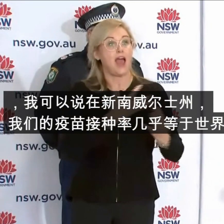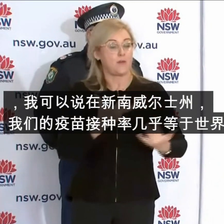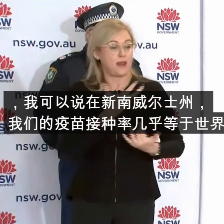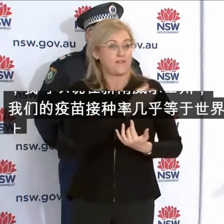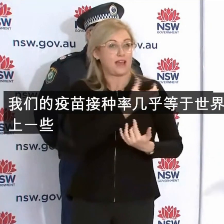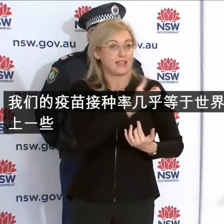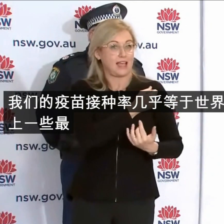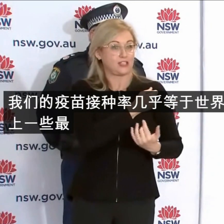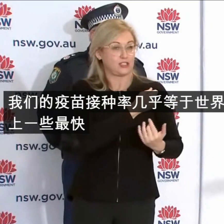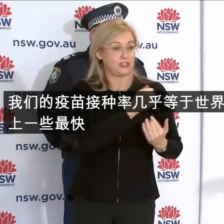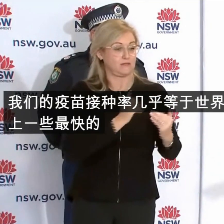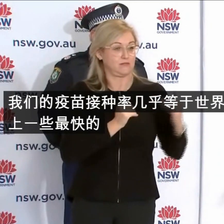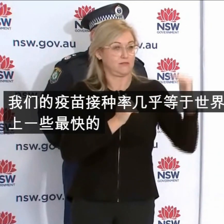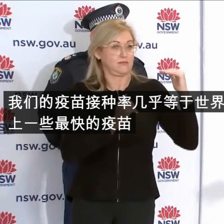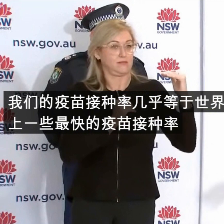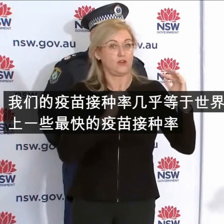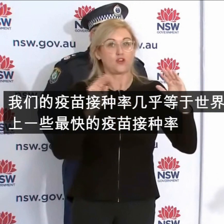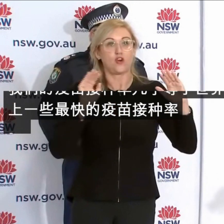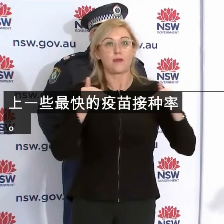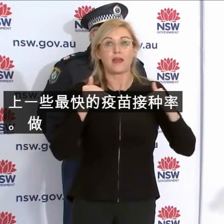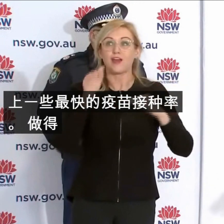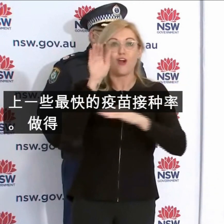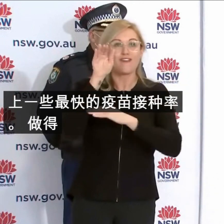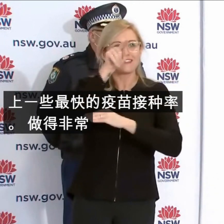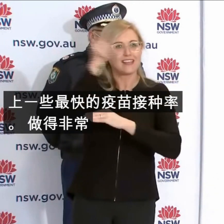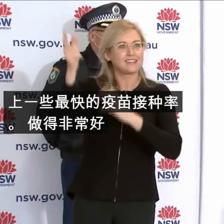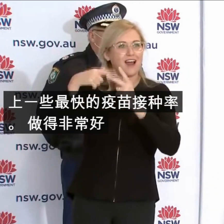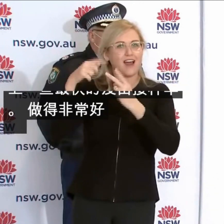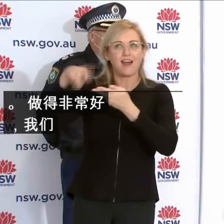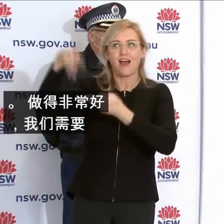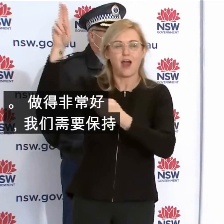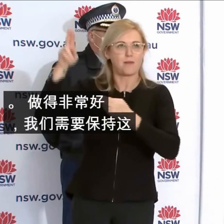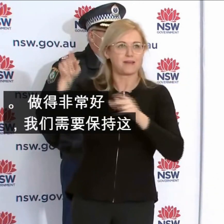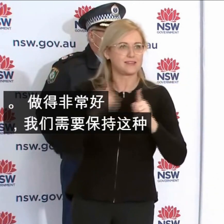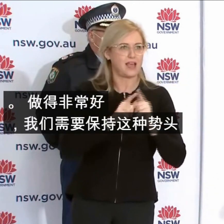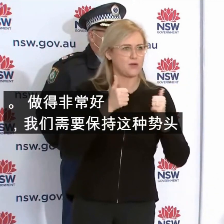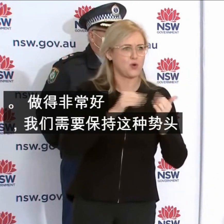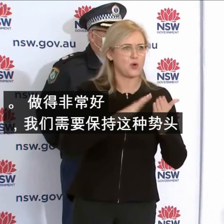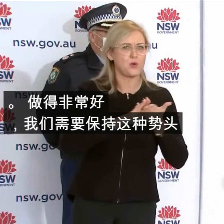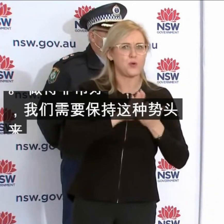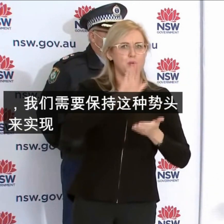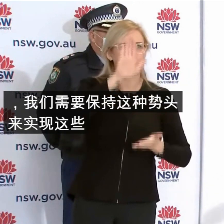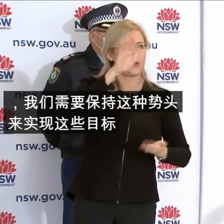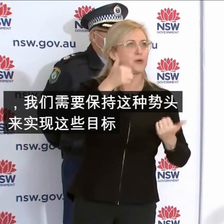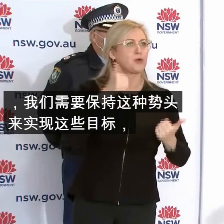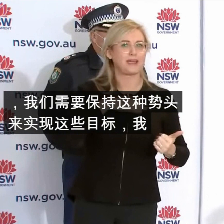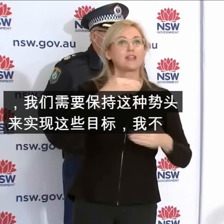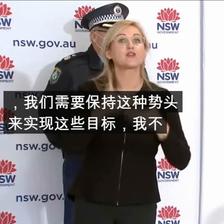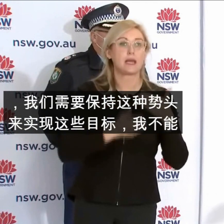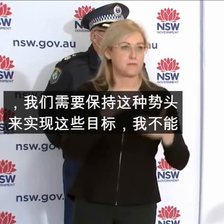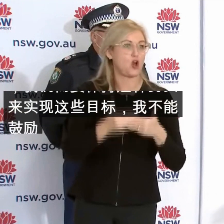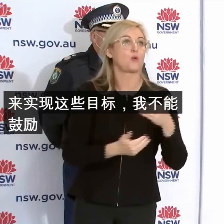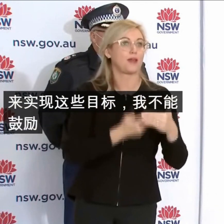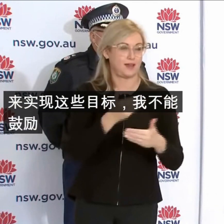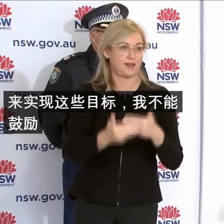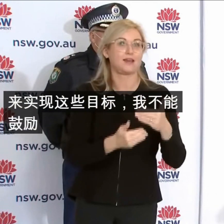are almost equal to some of the fastest vaccination rates around the world. We're doing really well, and we need to keep that momentum going to hit those targets.